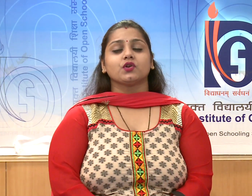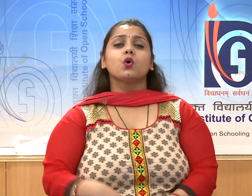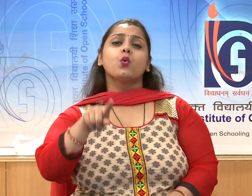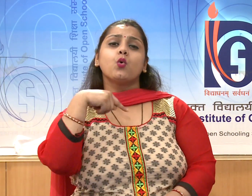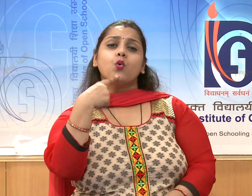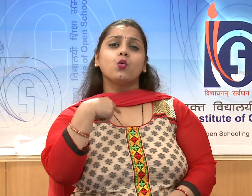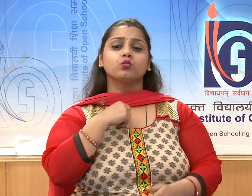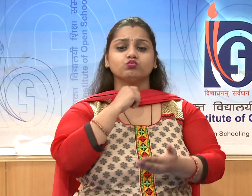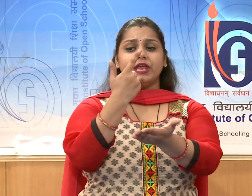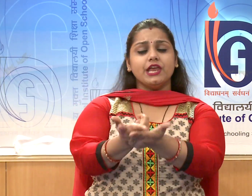who issued